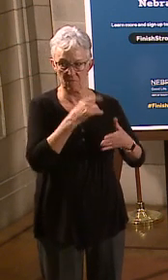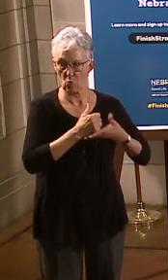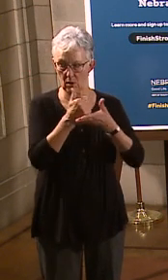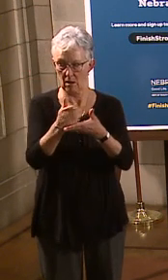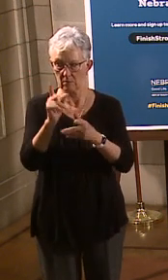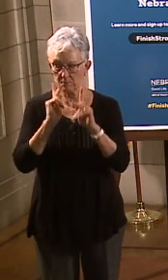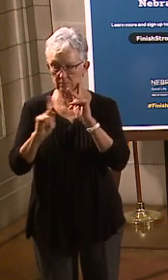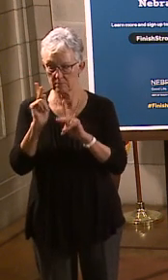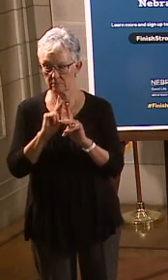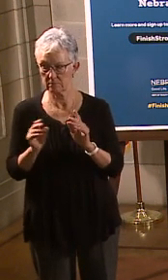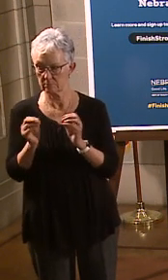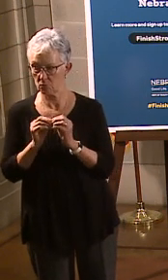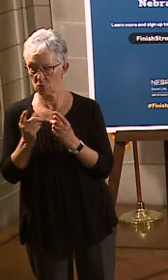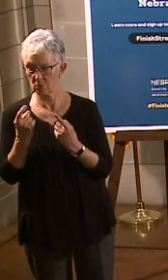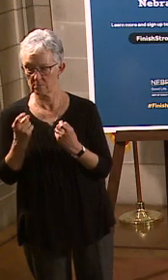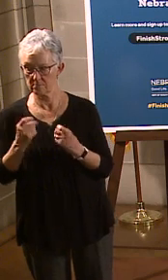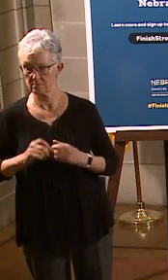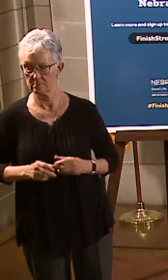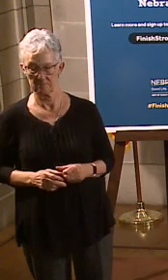Any other questions?